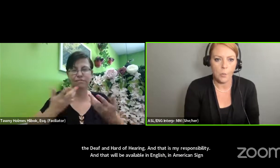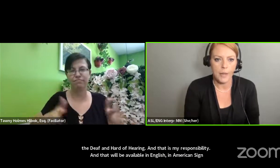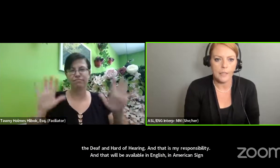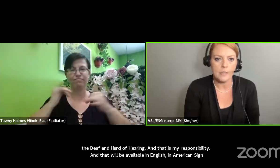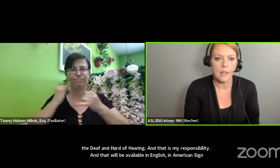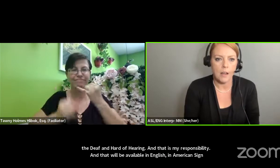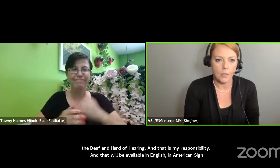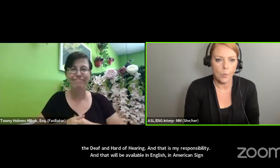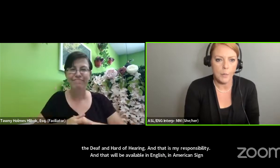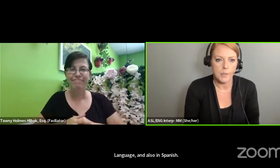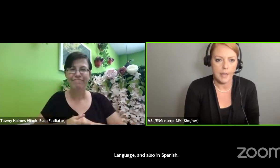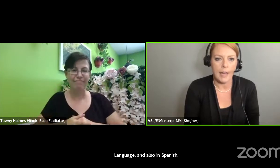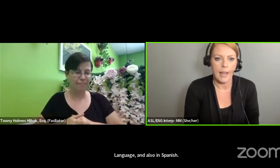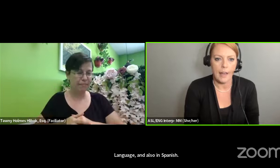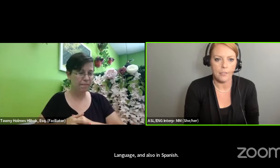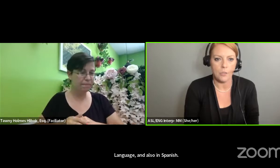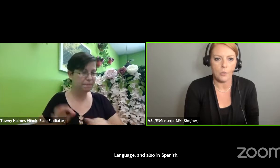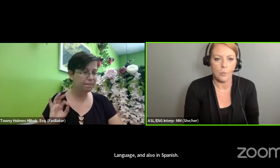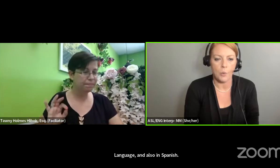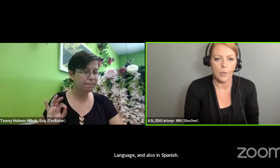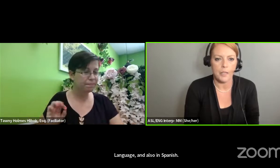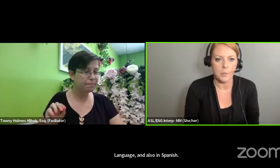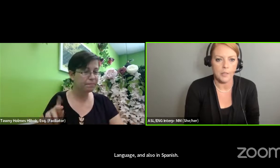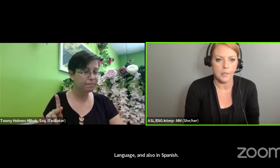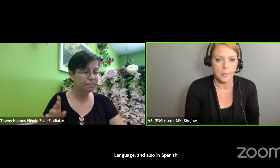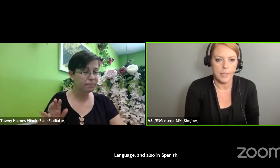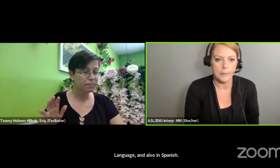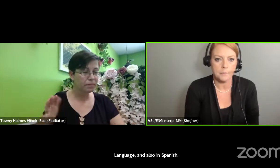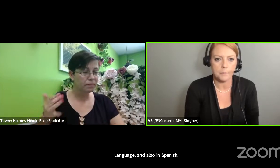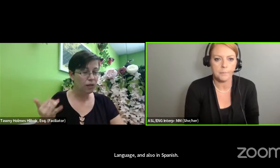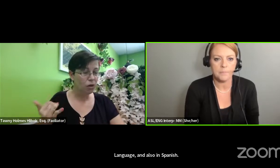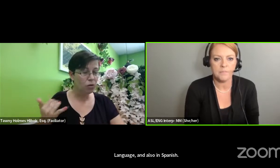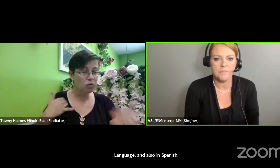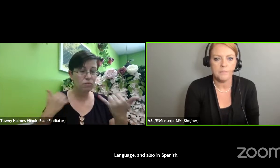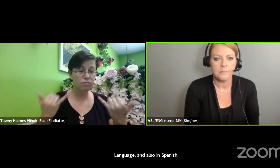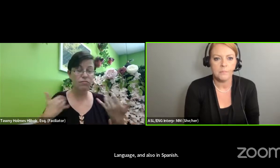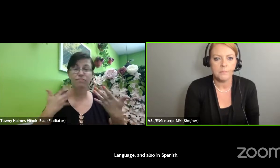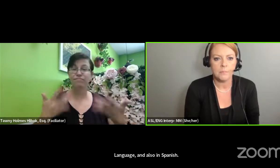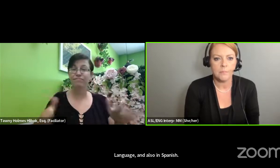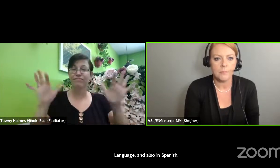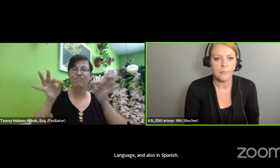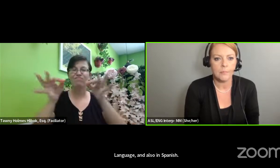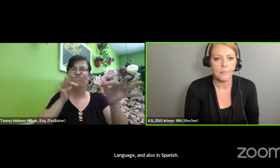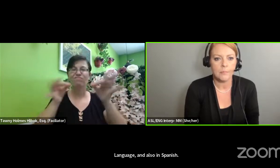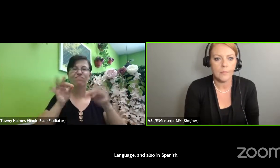3 formats on the website after the report has been submitted.